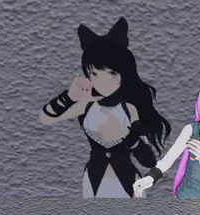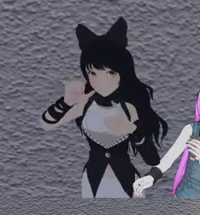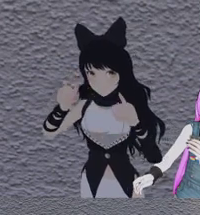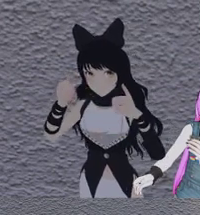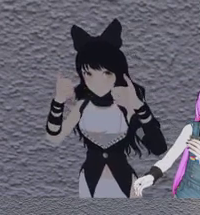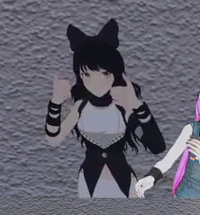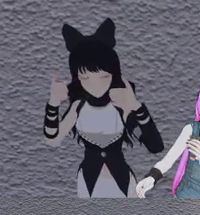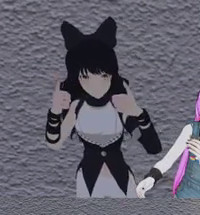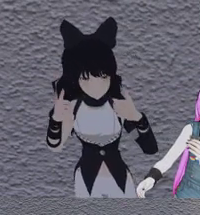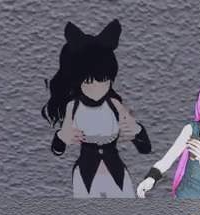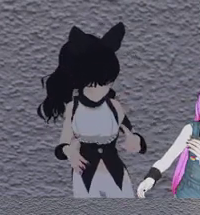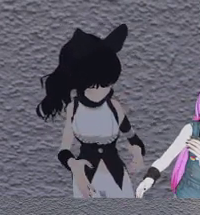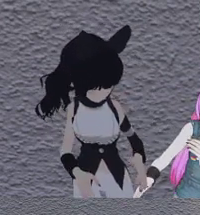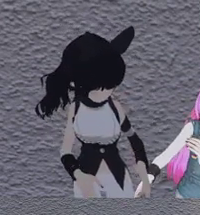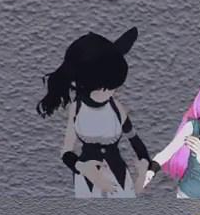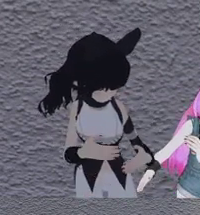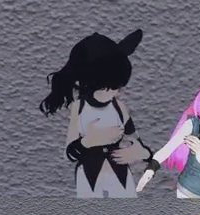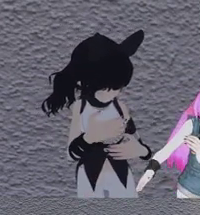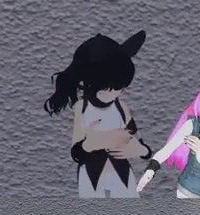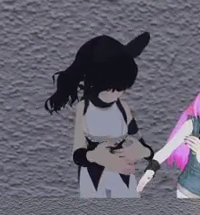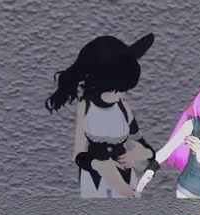Socialize or social.